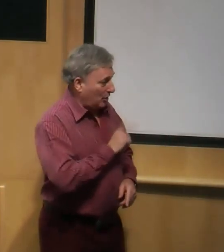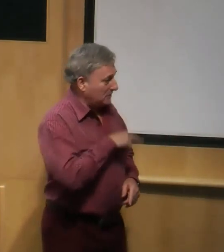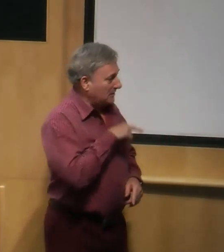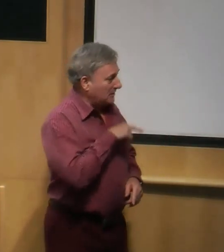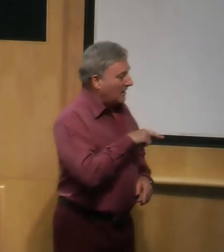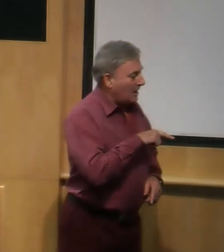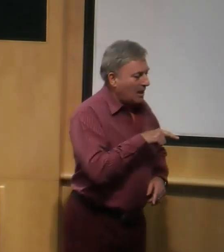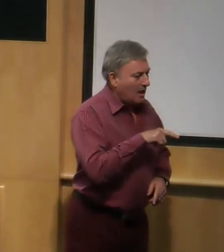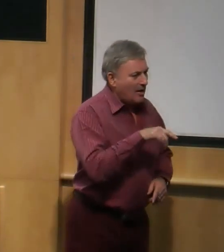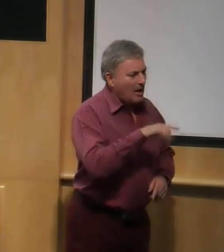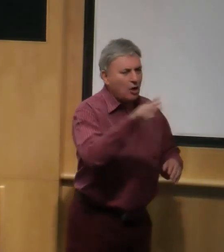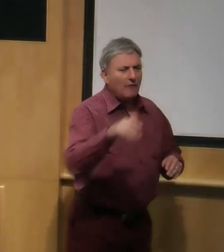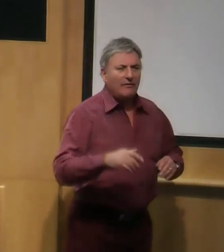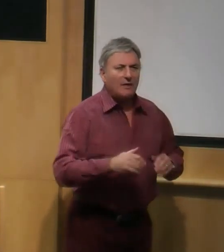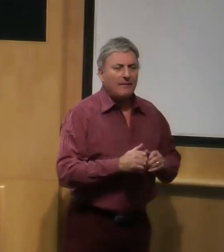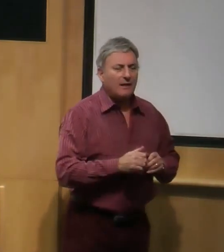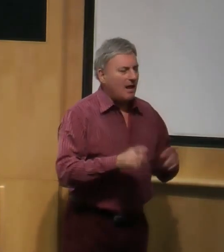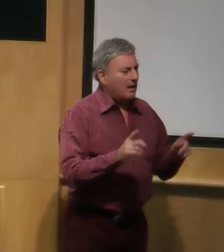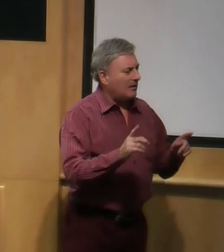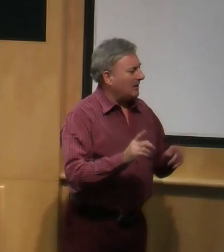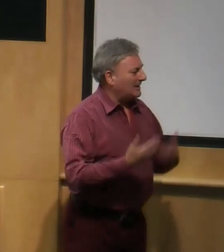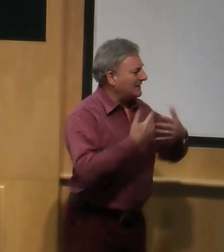One temporary concern that I have